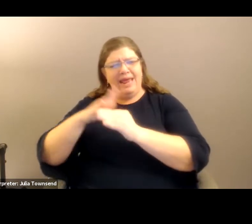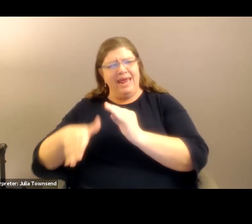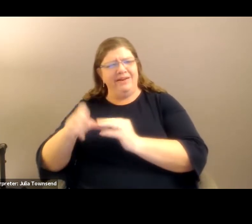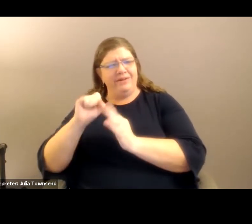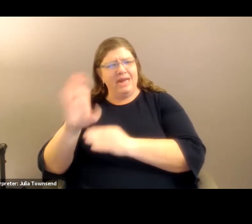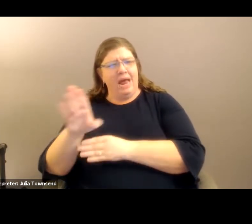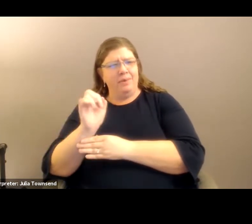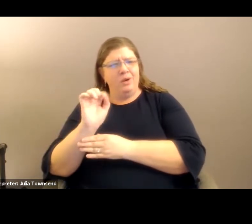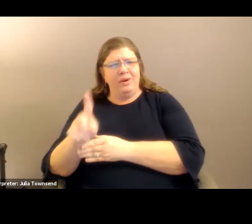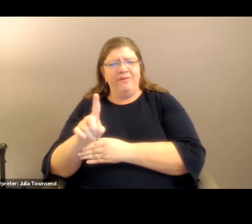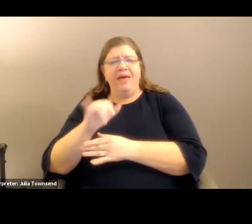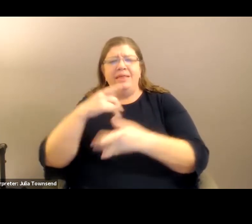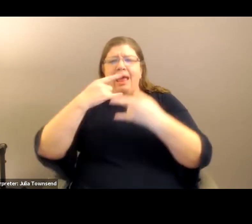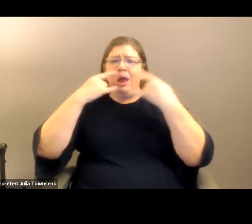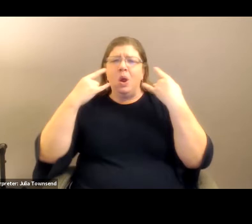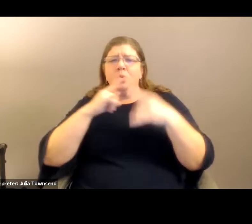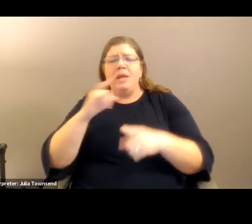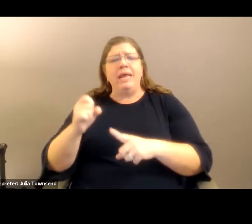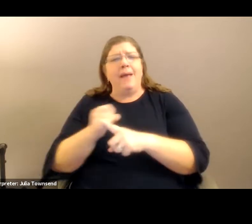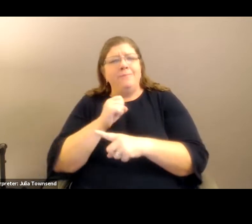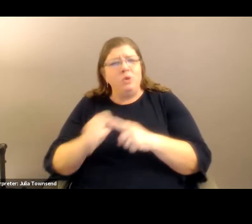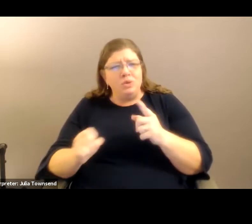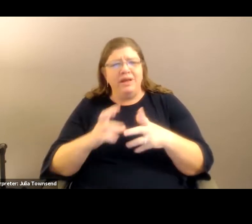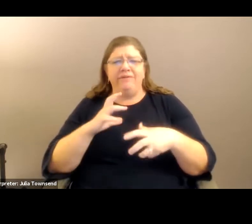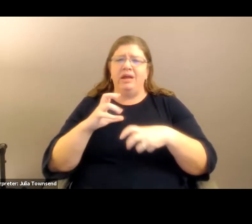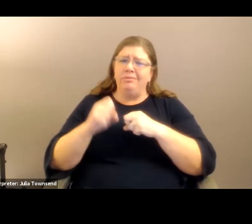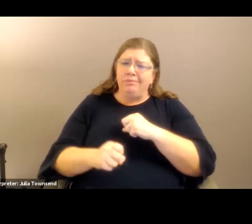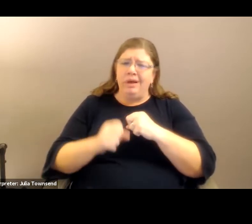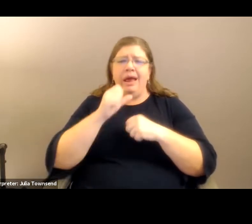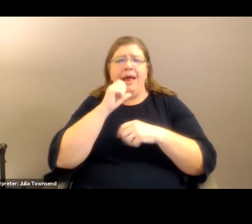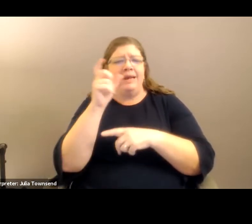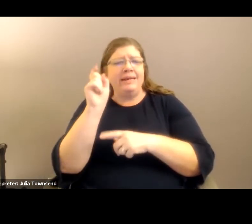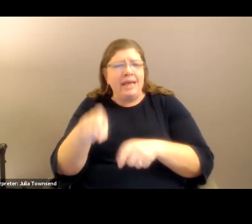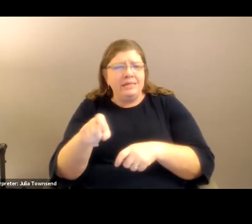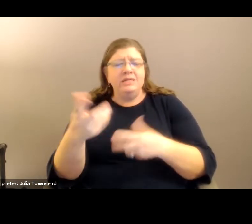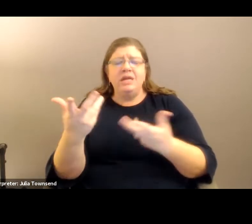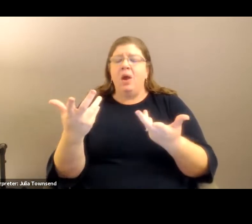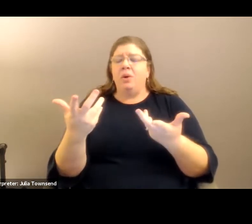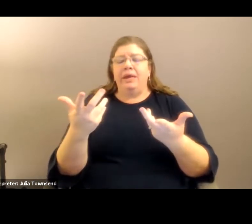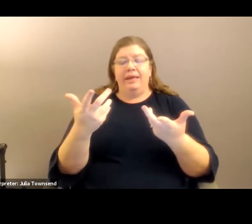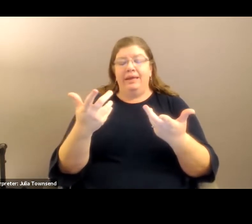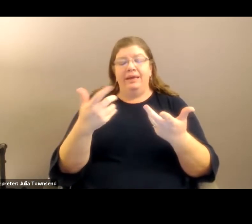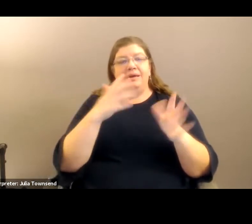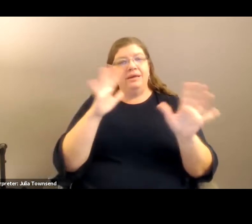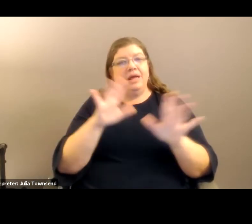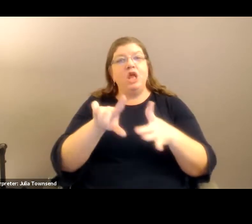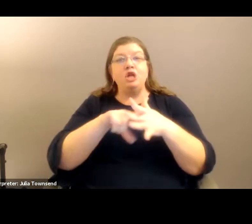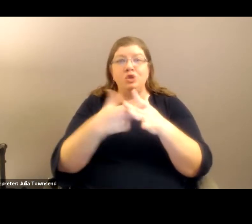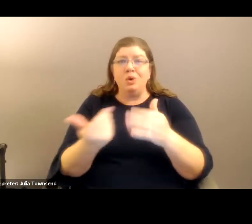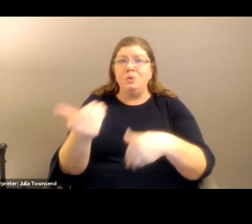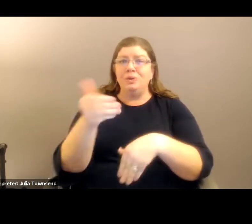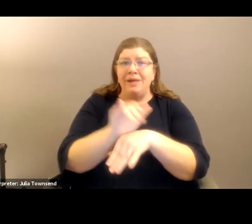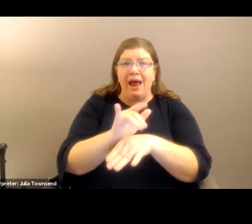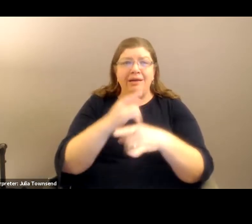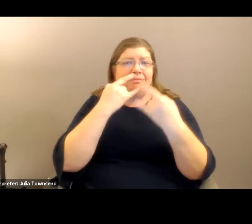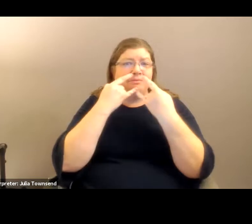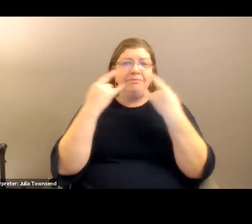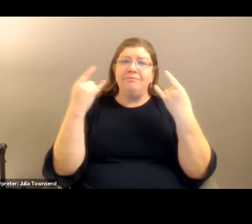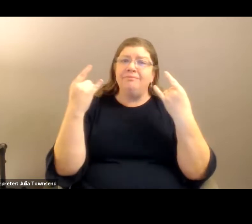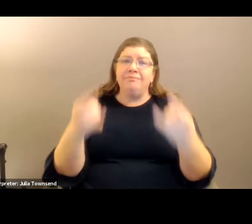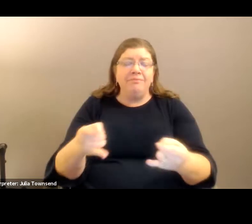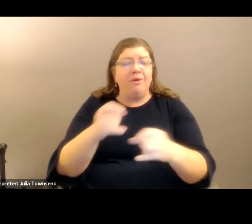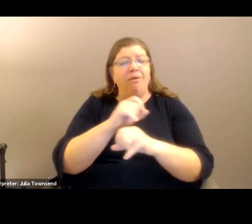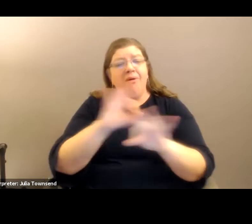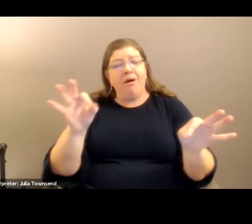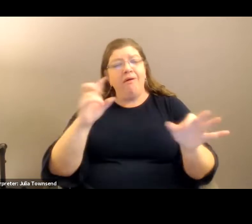really abusive and it's egregious and it's unnecessary. And I would say let's start tonight by lifting the mask